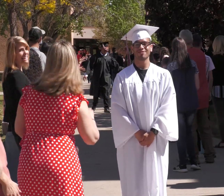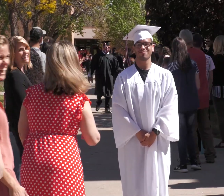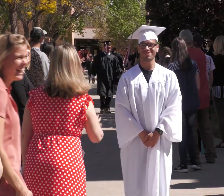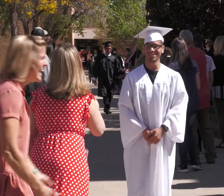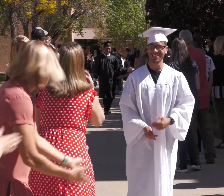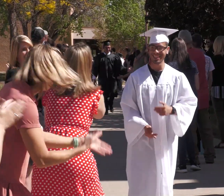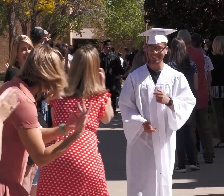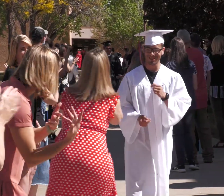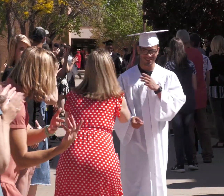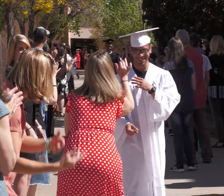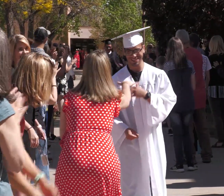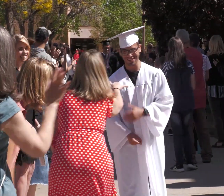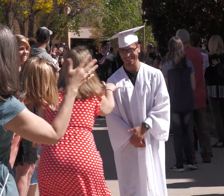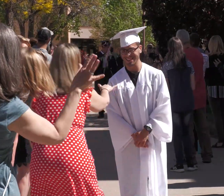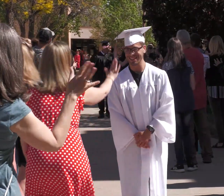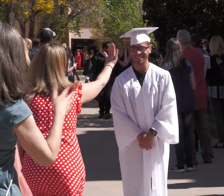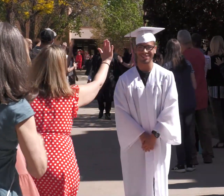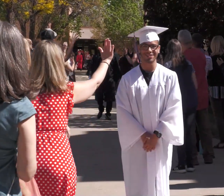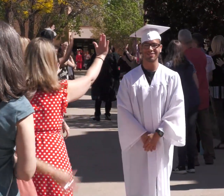He stands and looks at the camera.